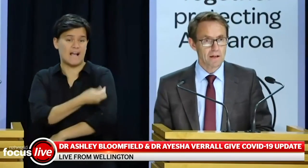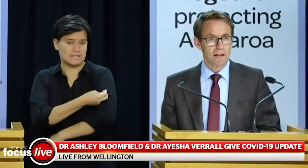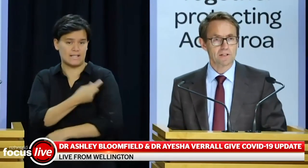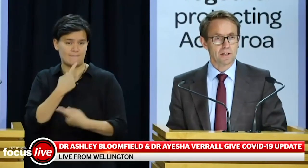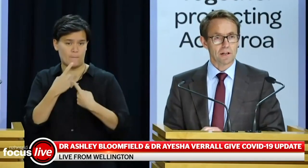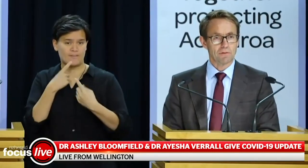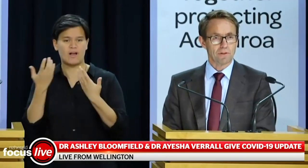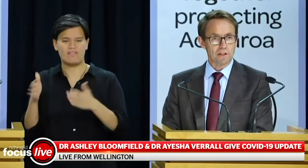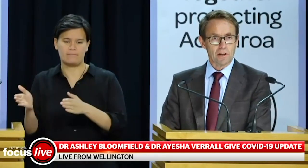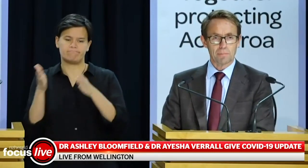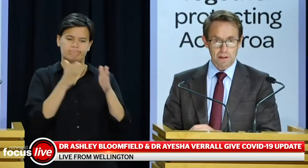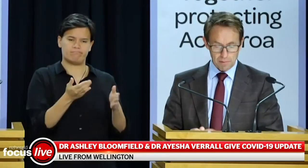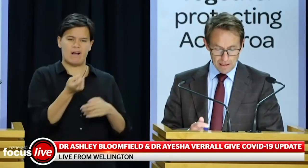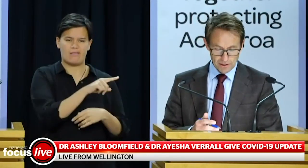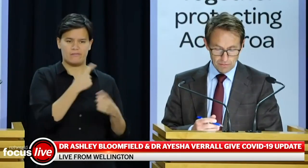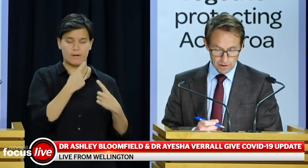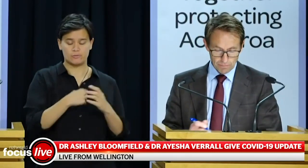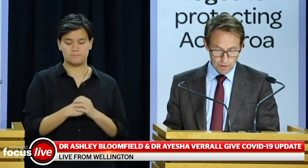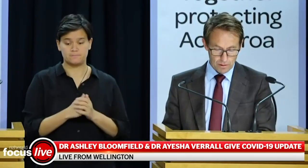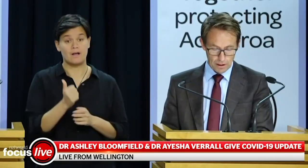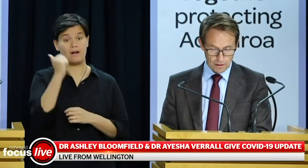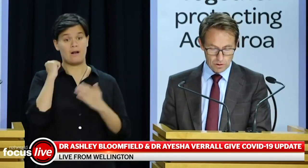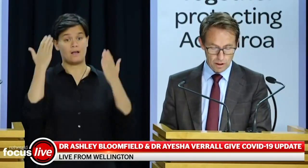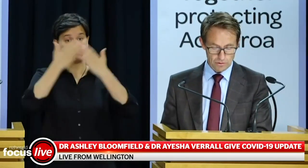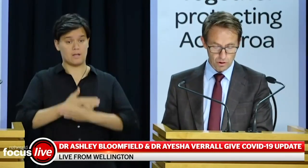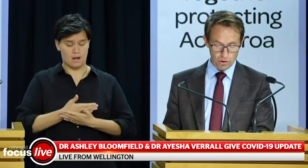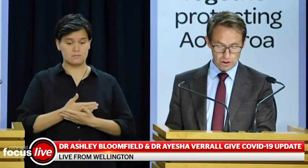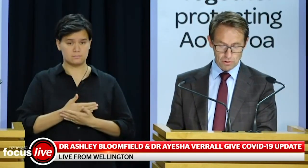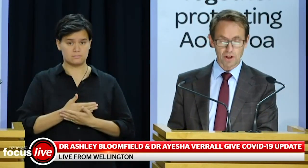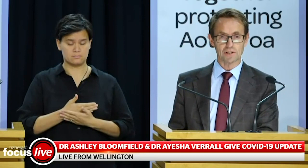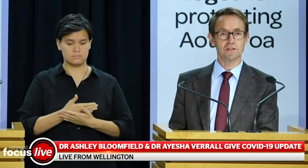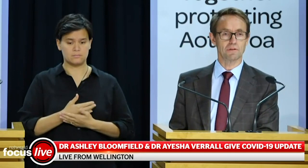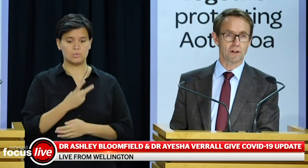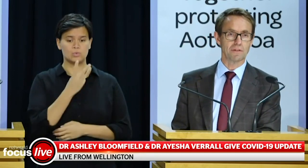matters, as at 11:59 p.m. last evening,